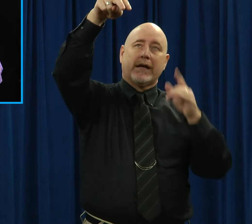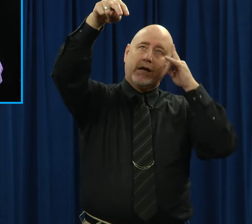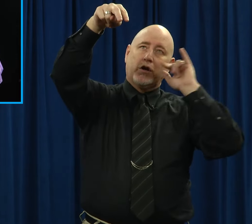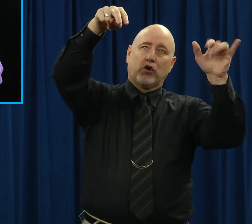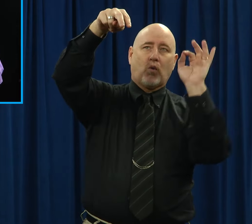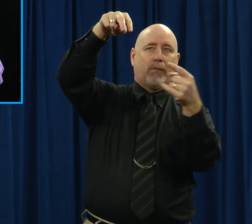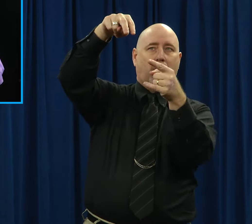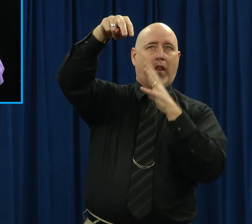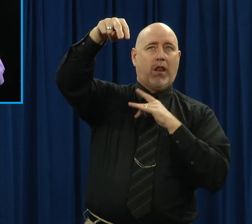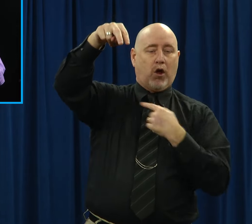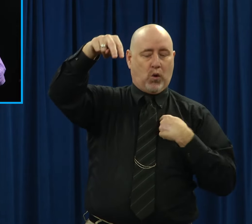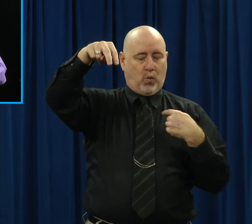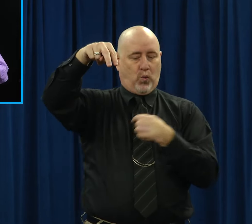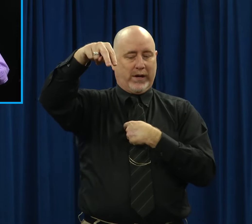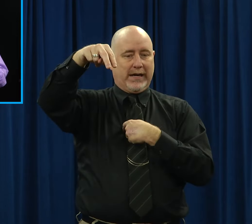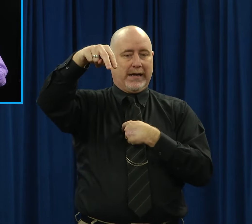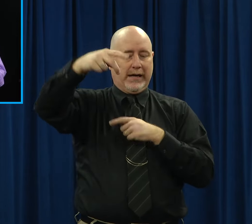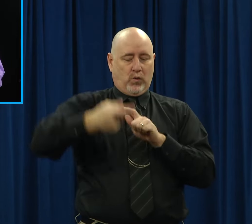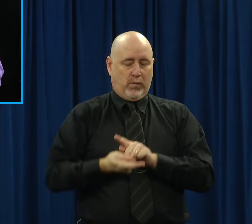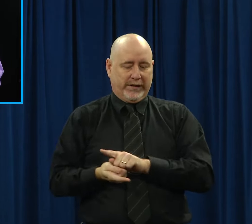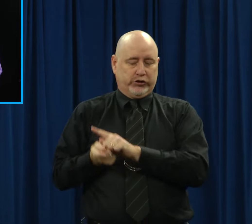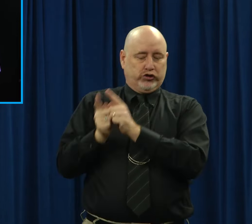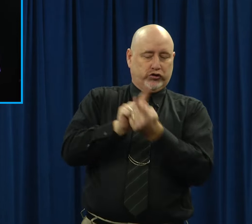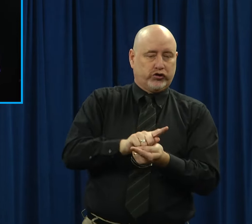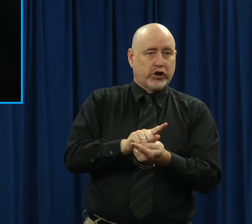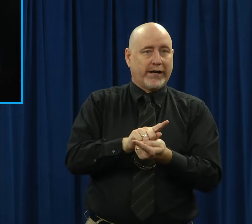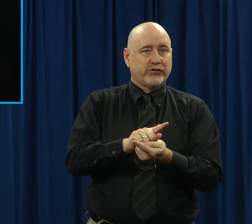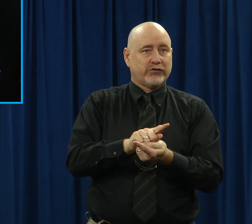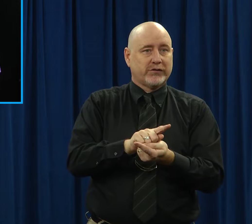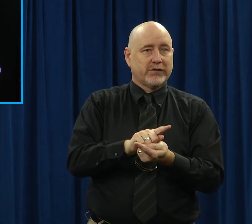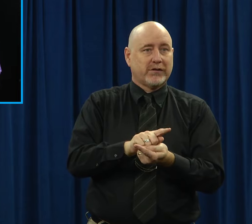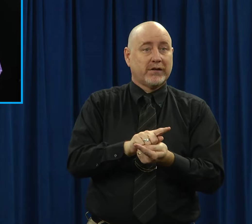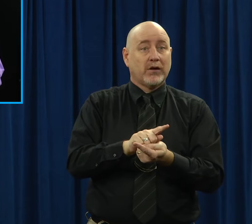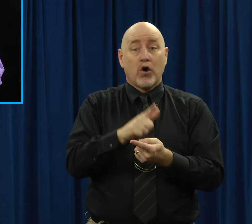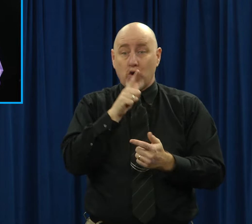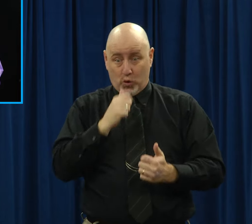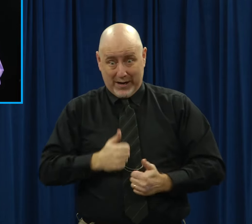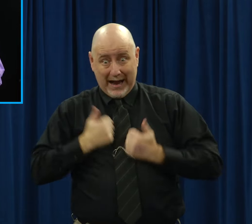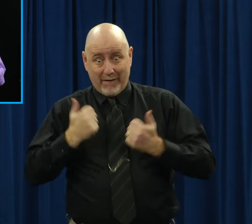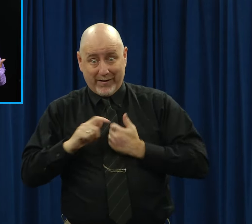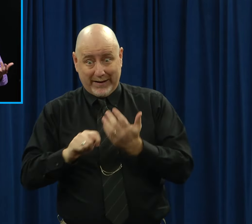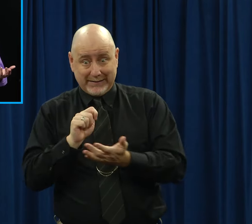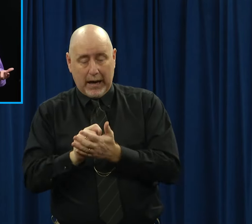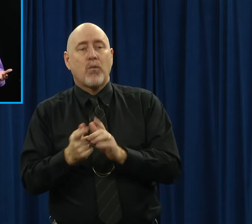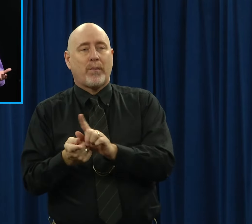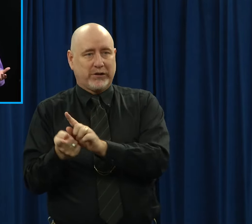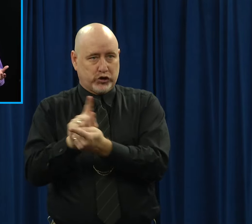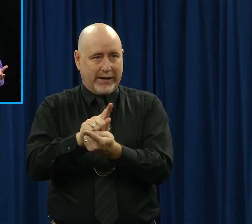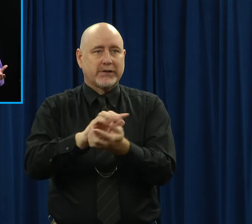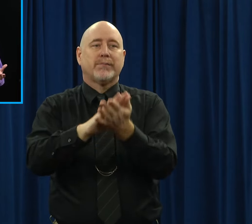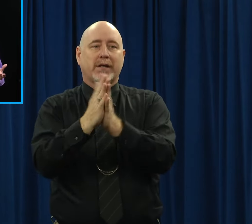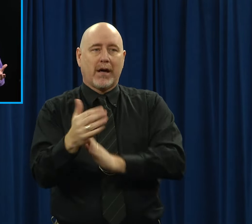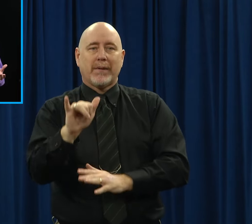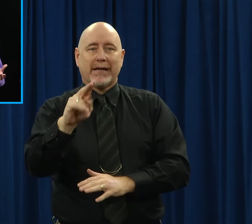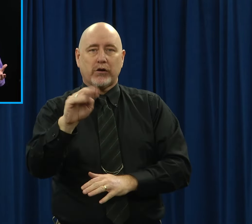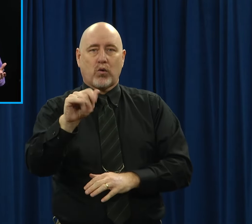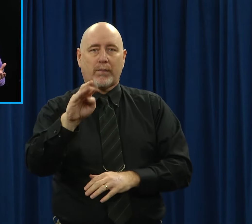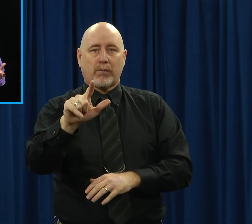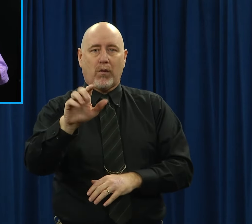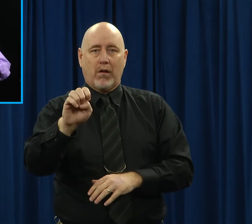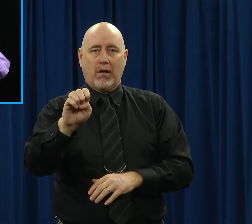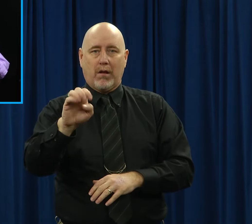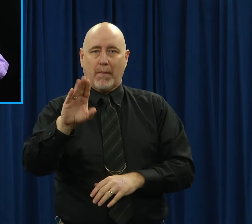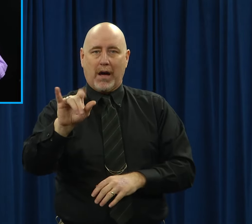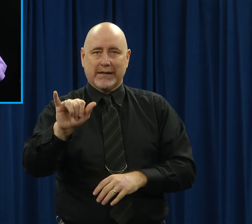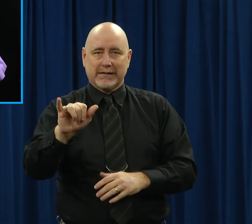be raised incorruptible, and we shall be changed. And so the living also will be changed into